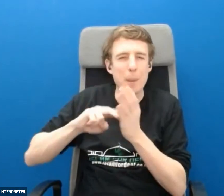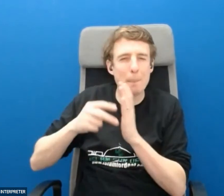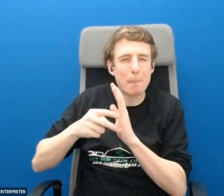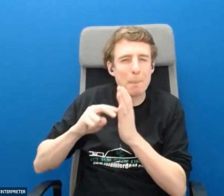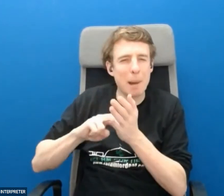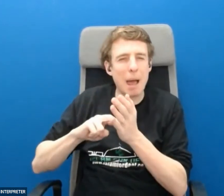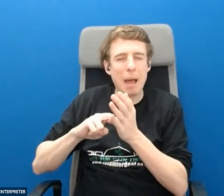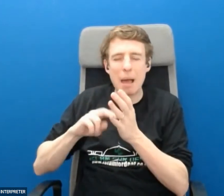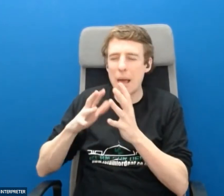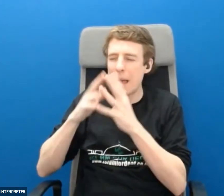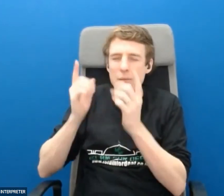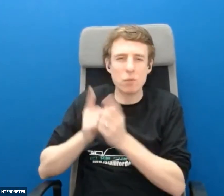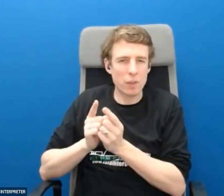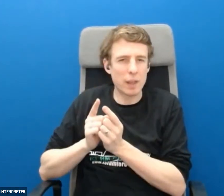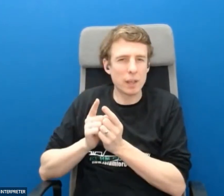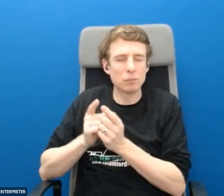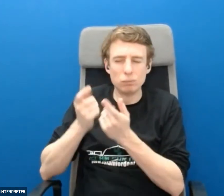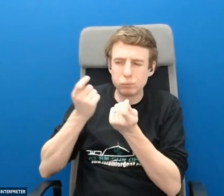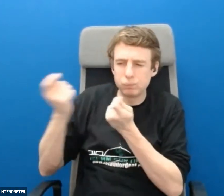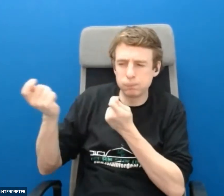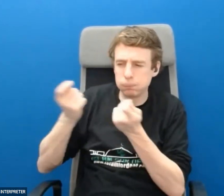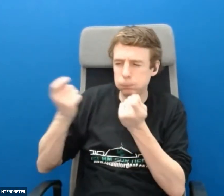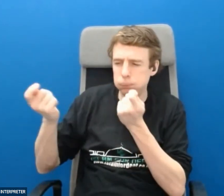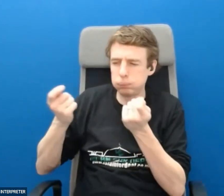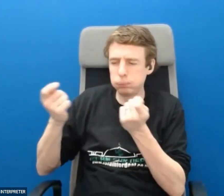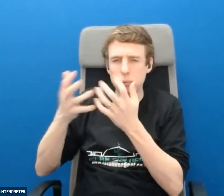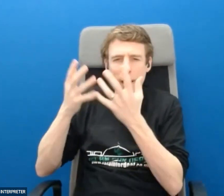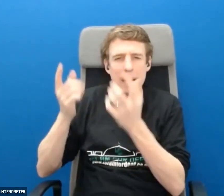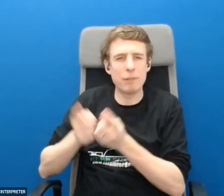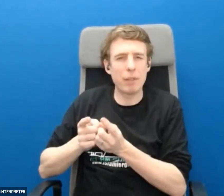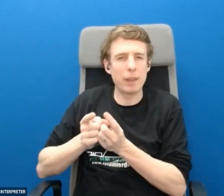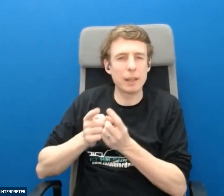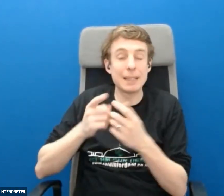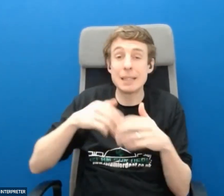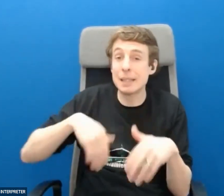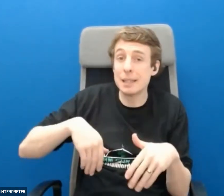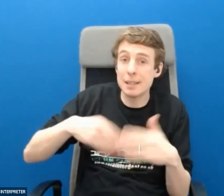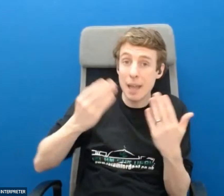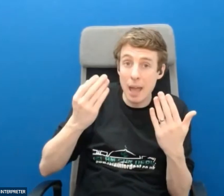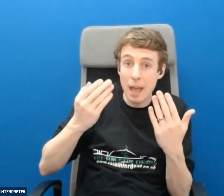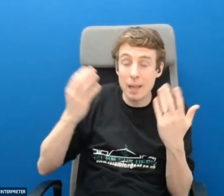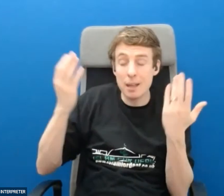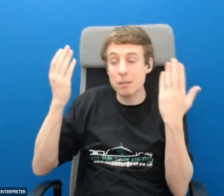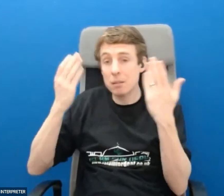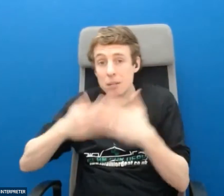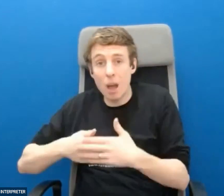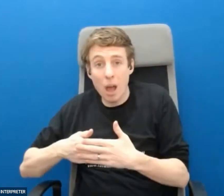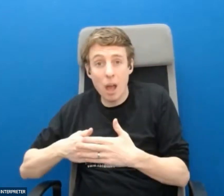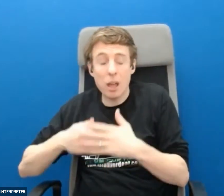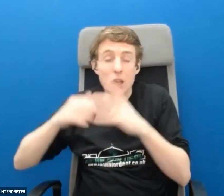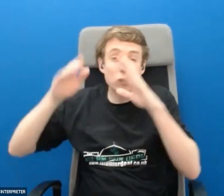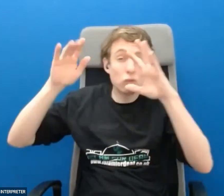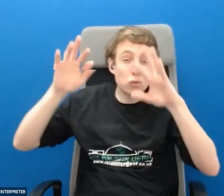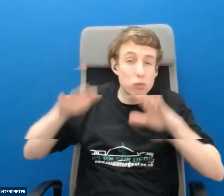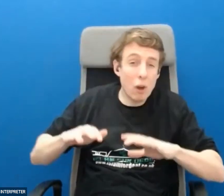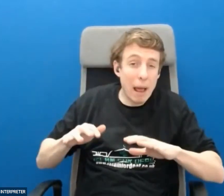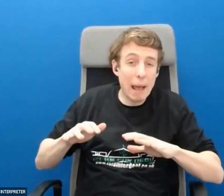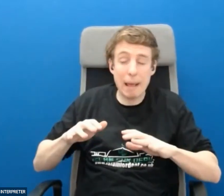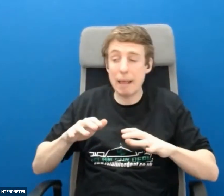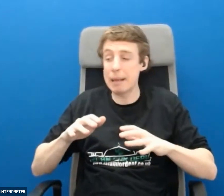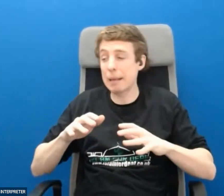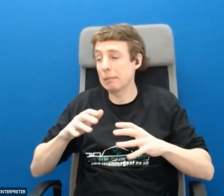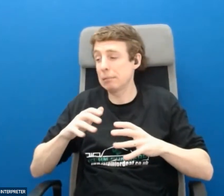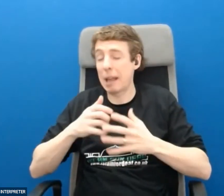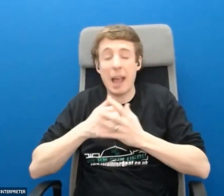the rain falling, and all of these universal affairs, they are of Allah's doing. So when we say